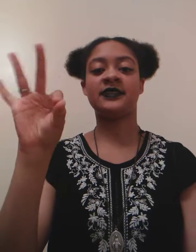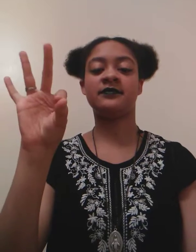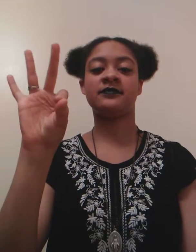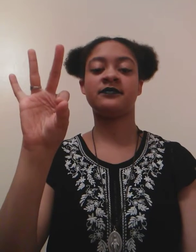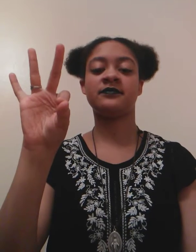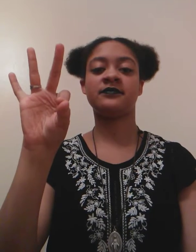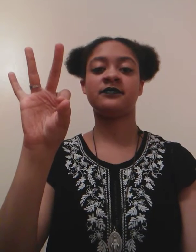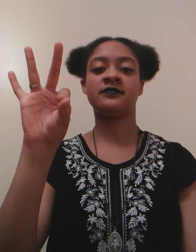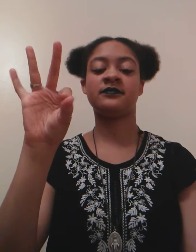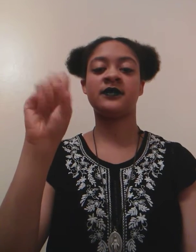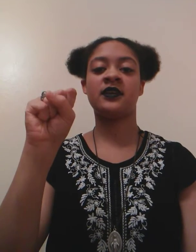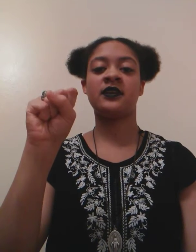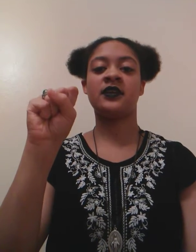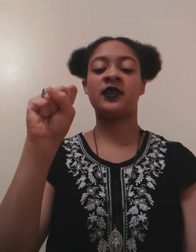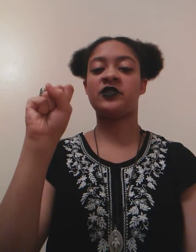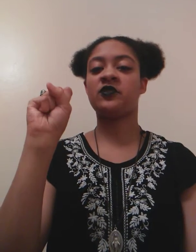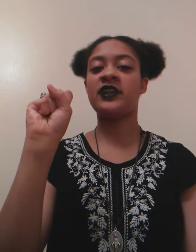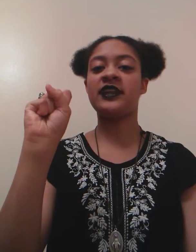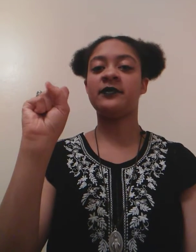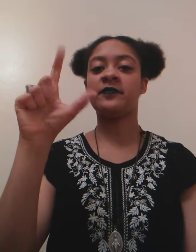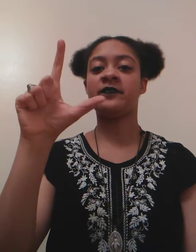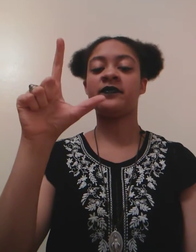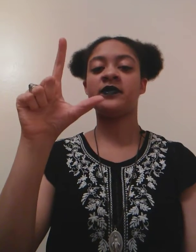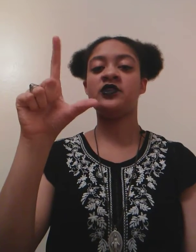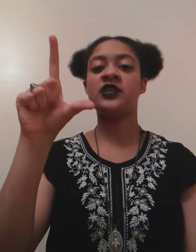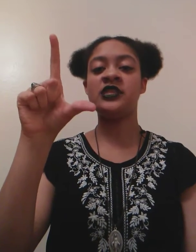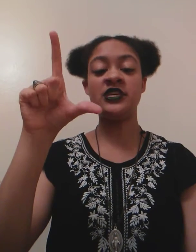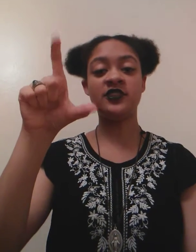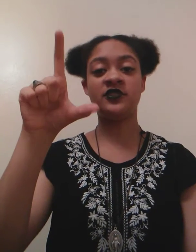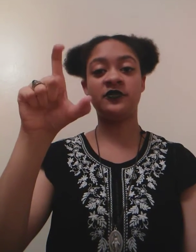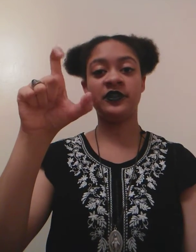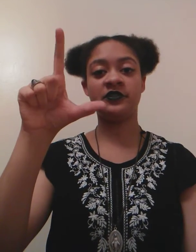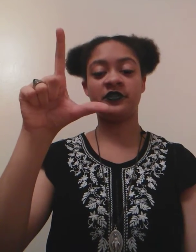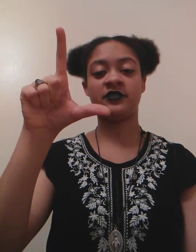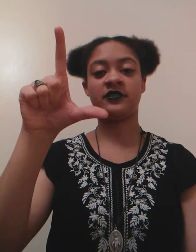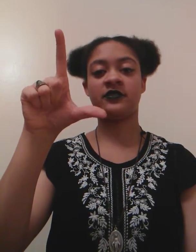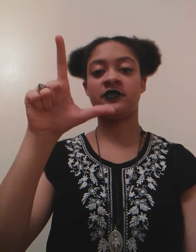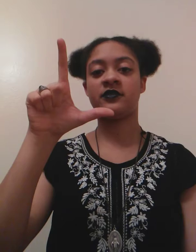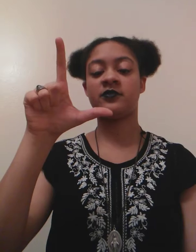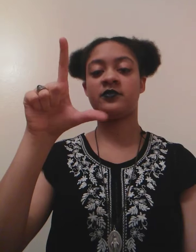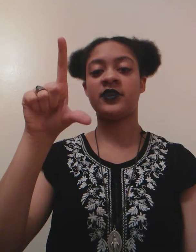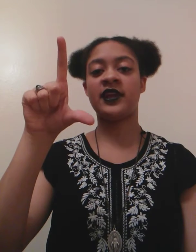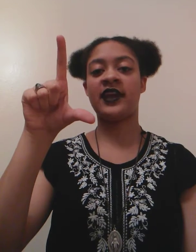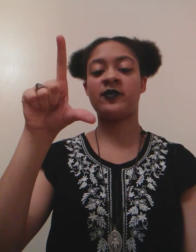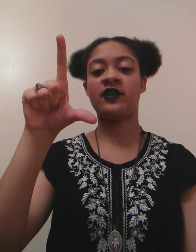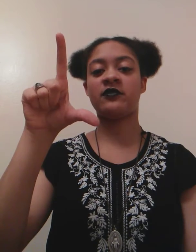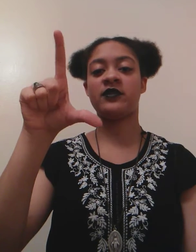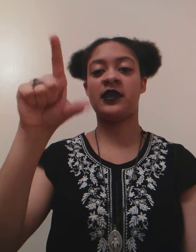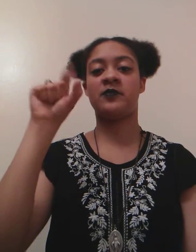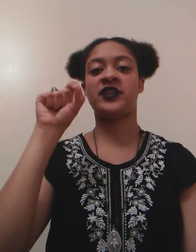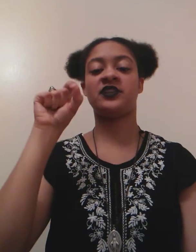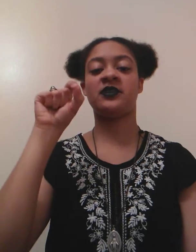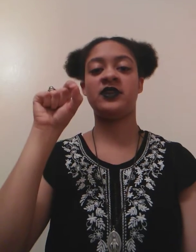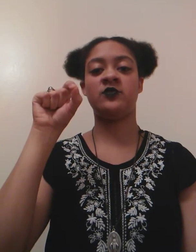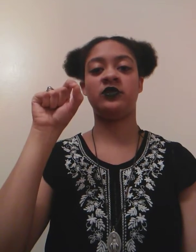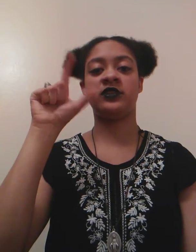19. And then with 20, you get these 2 fingers and have them out and pinch them inward.